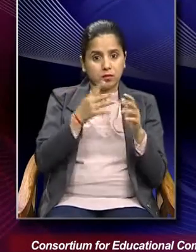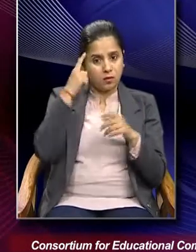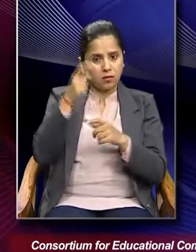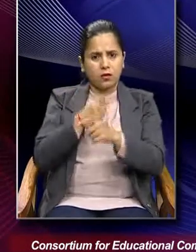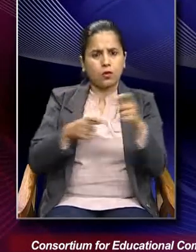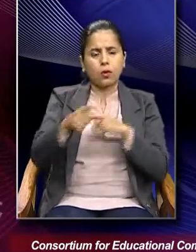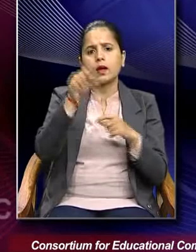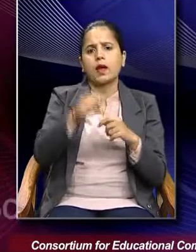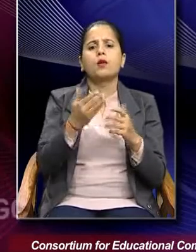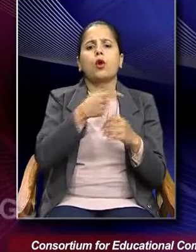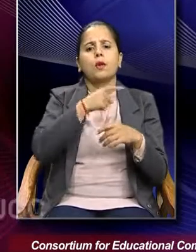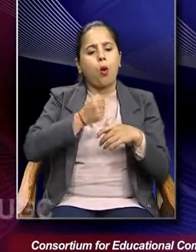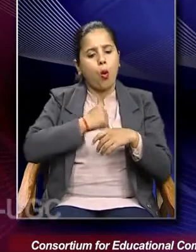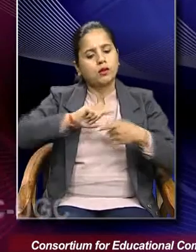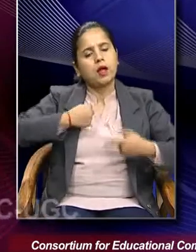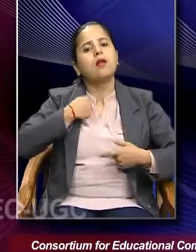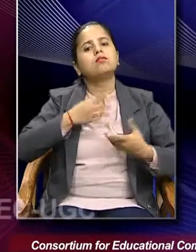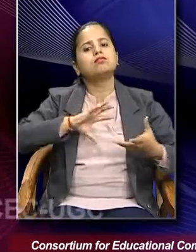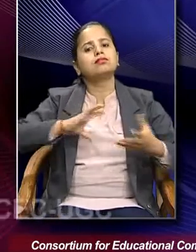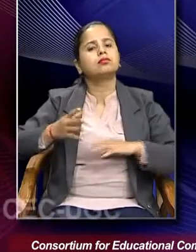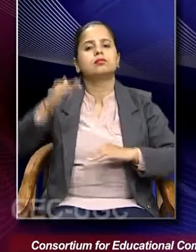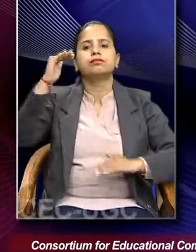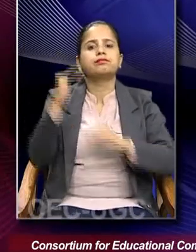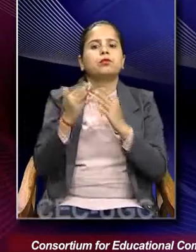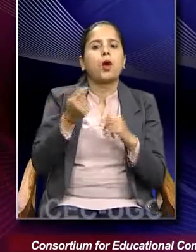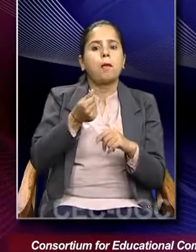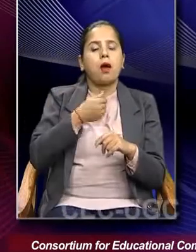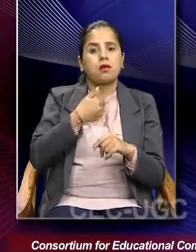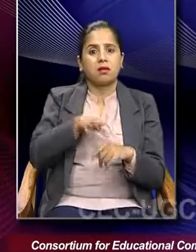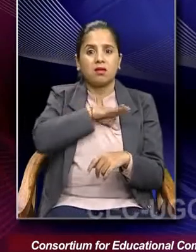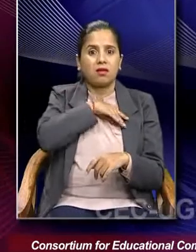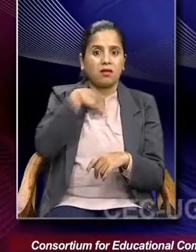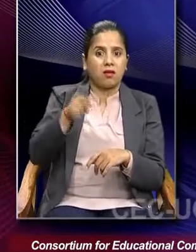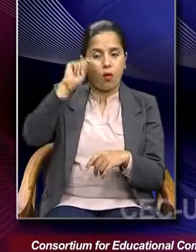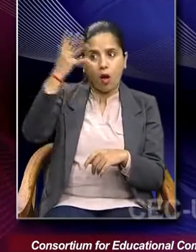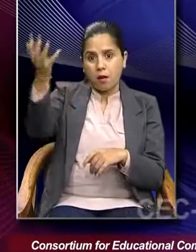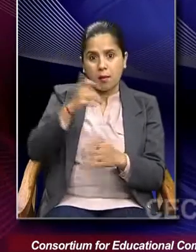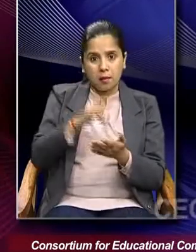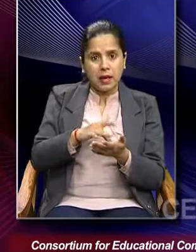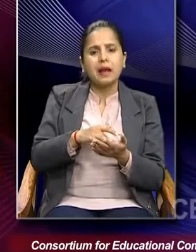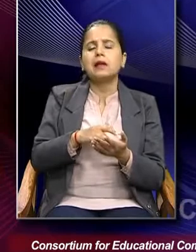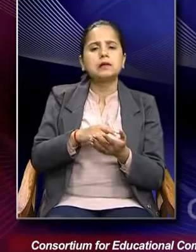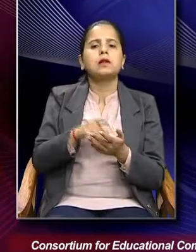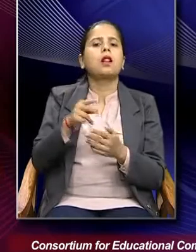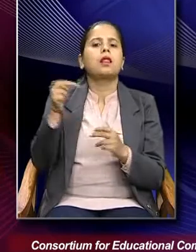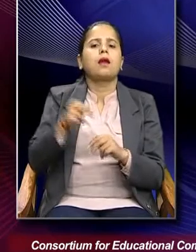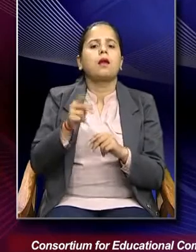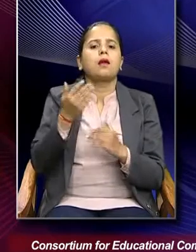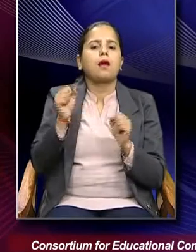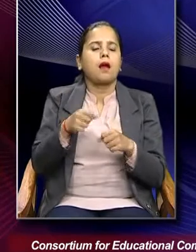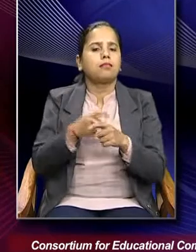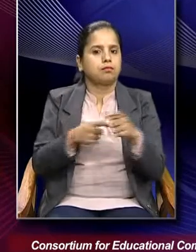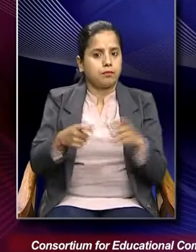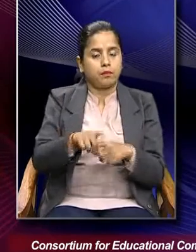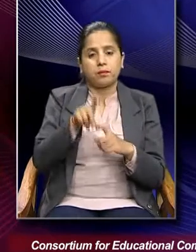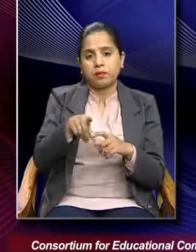they can still minimize, the money that they have to spend for the purpose of import. But there